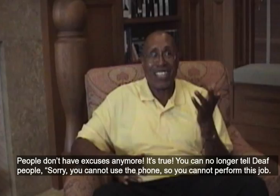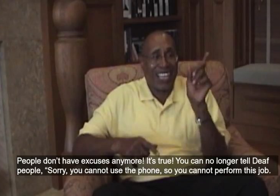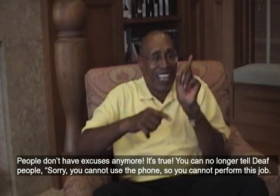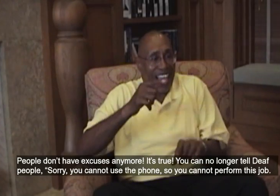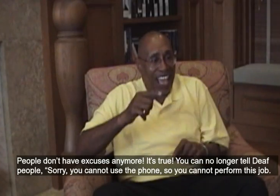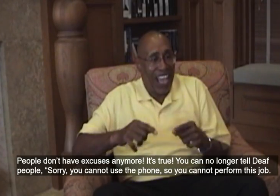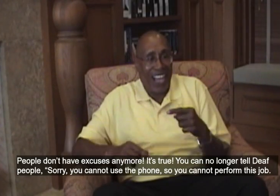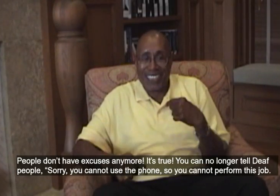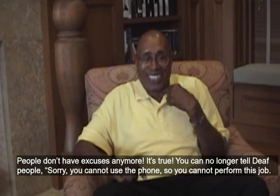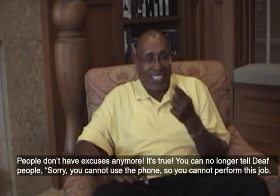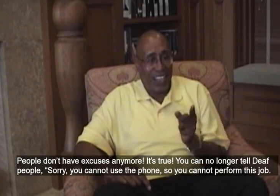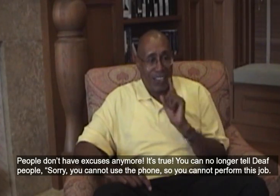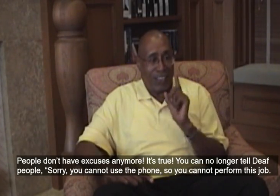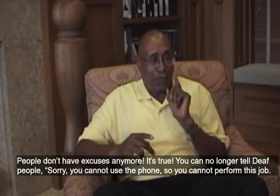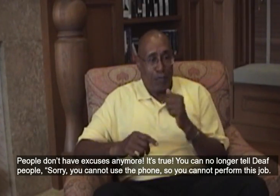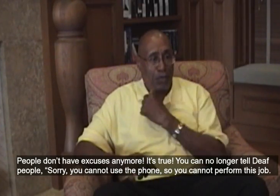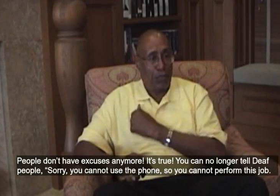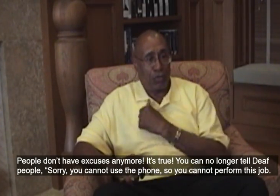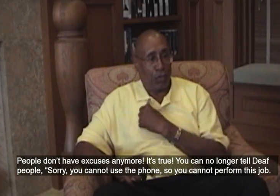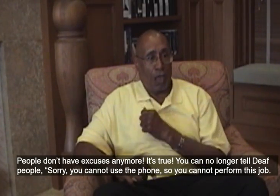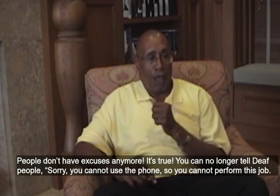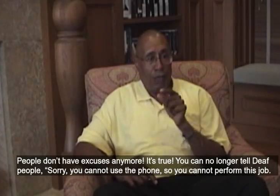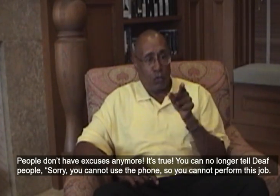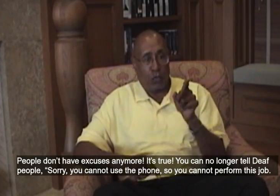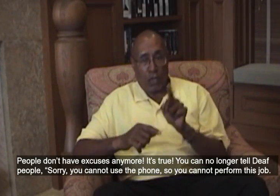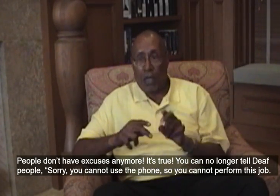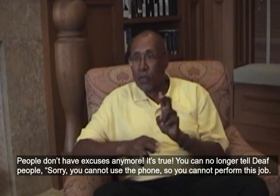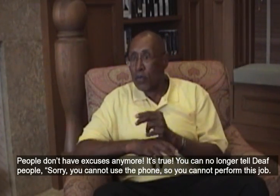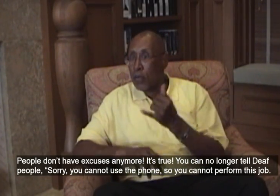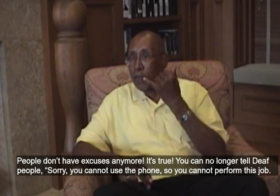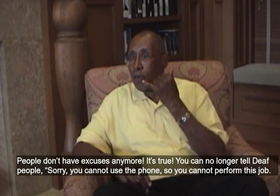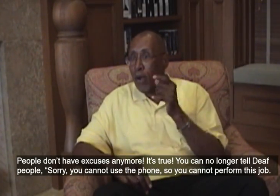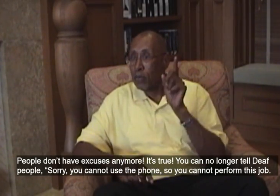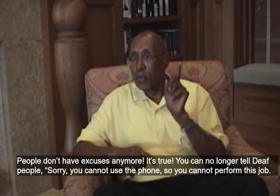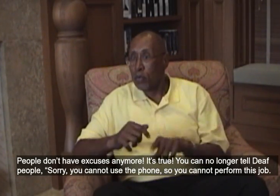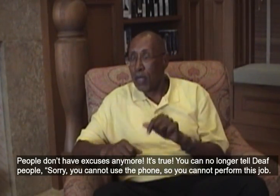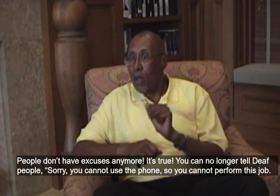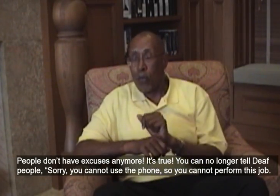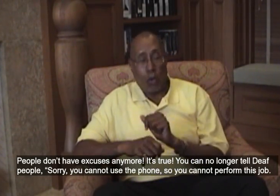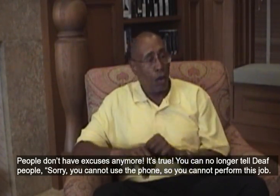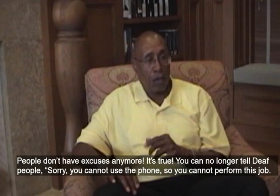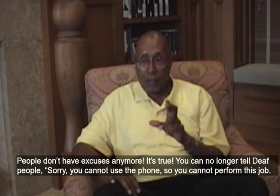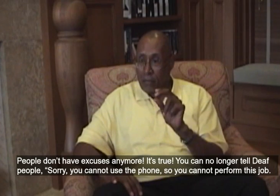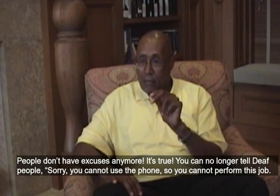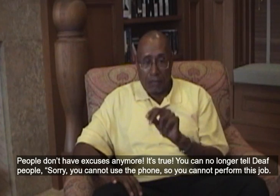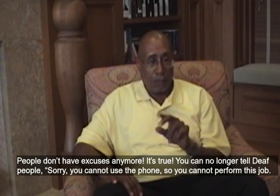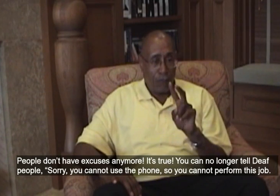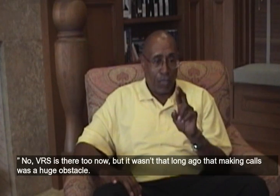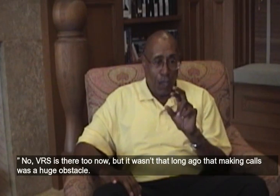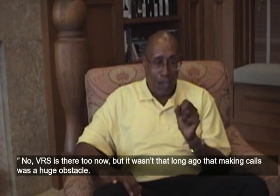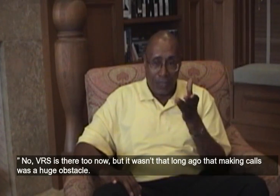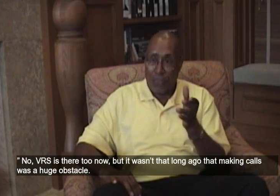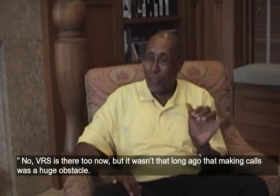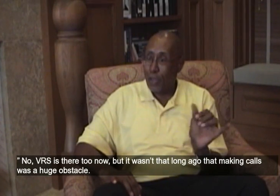You can no longer tell deaf people, sorry, you cannot use the phone, so you cannot perform this job.